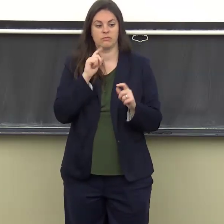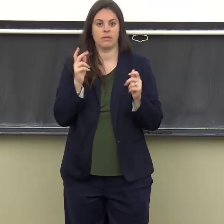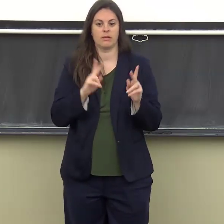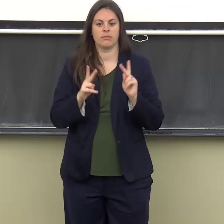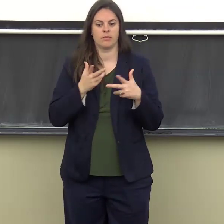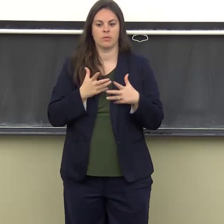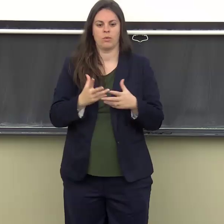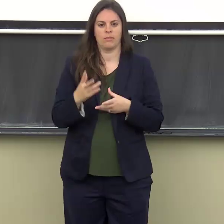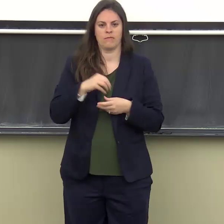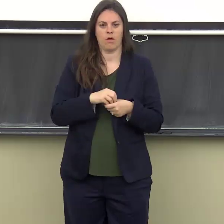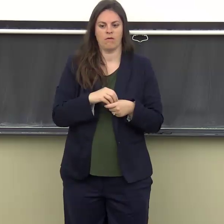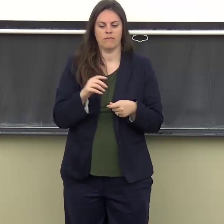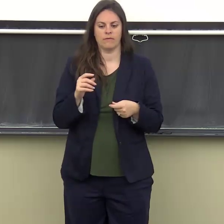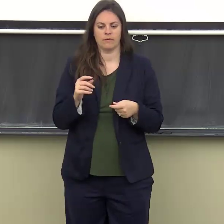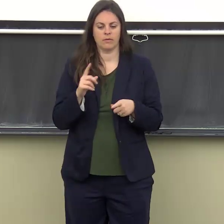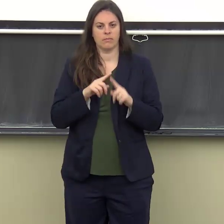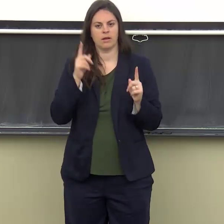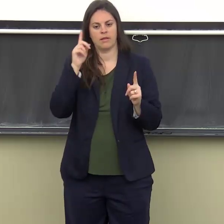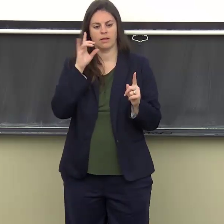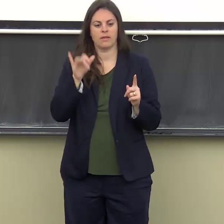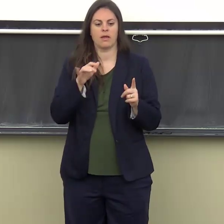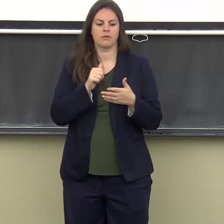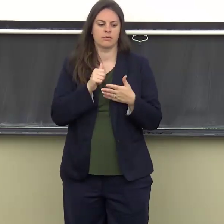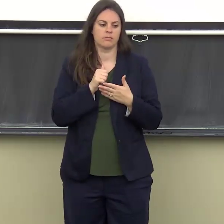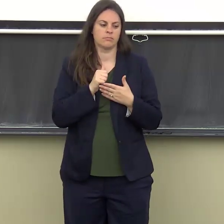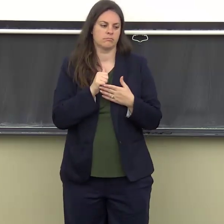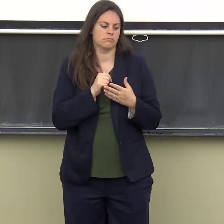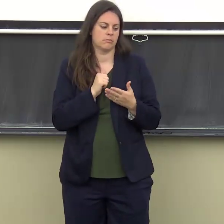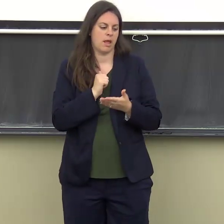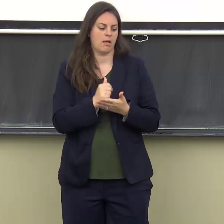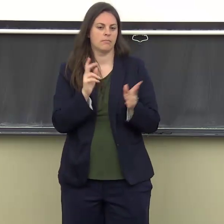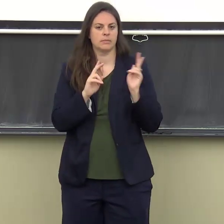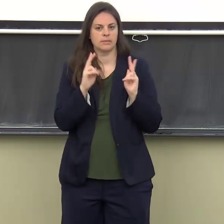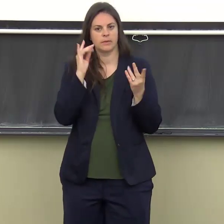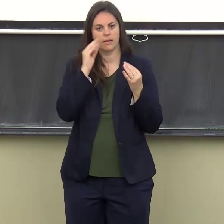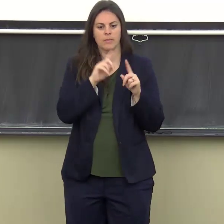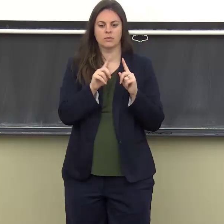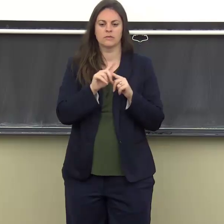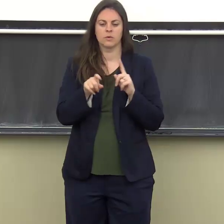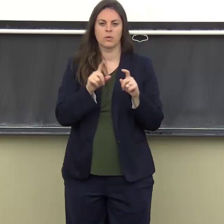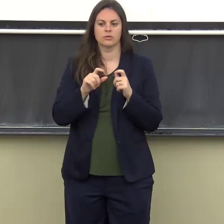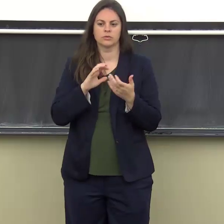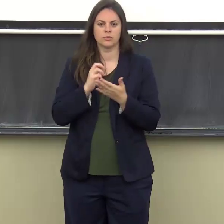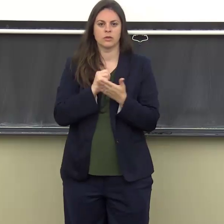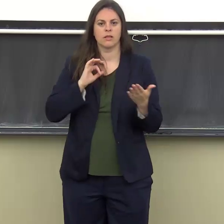try to think about to help people bring to a table to try to leverage a representative kind of power